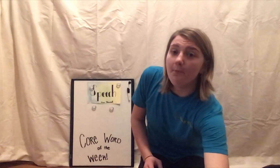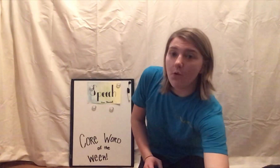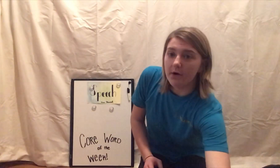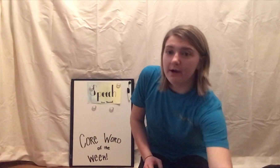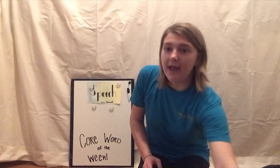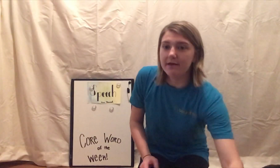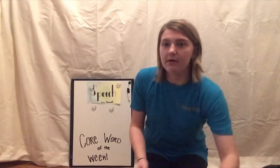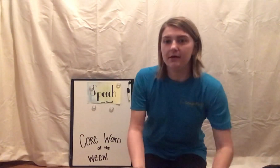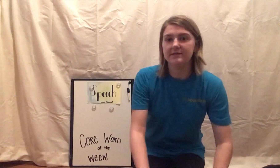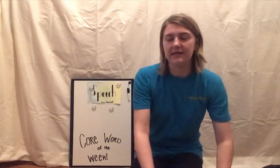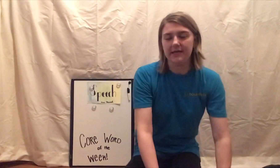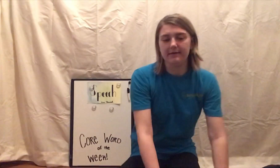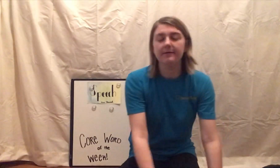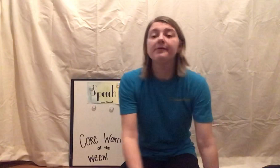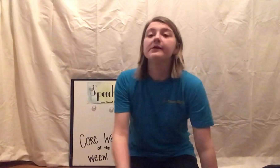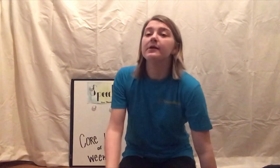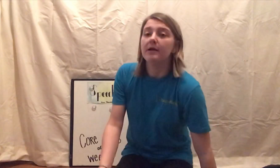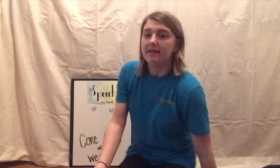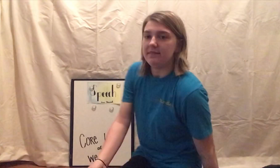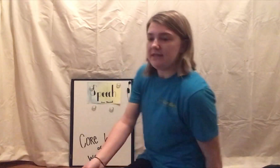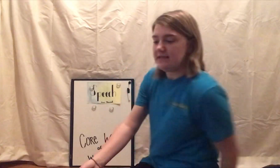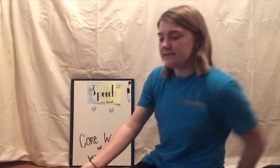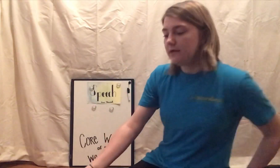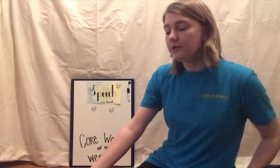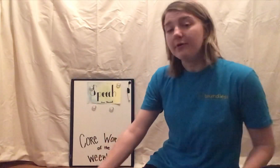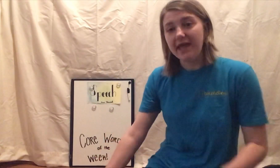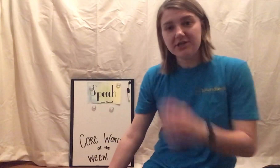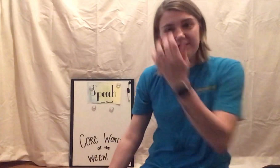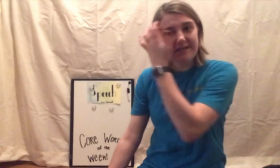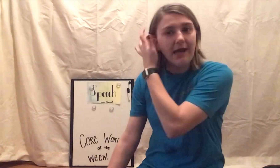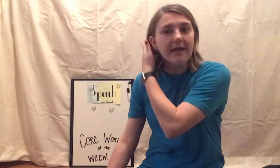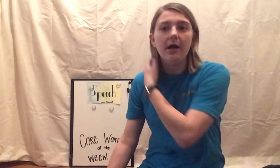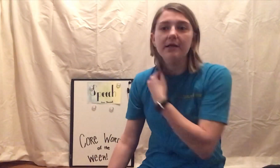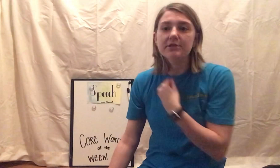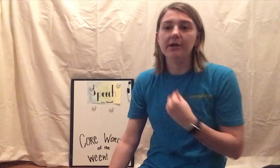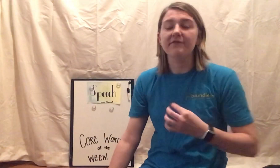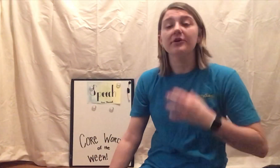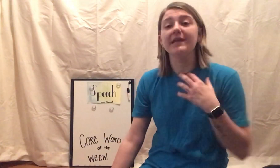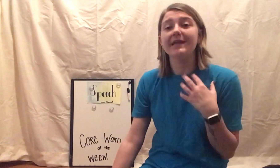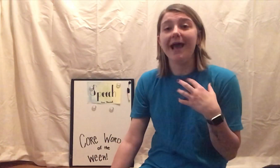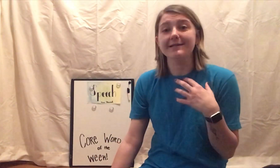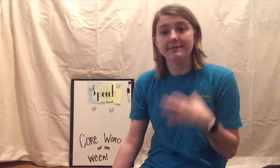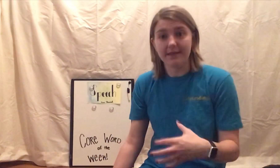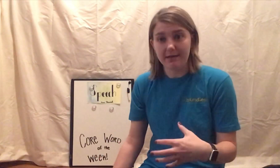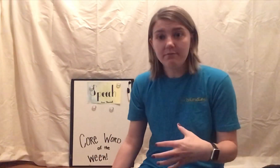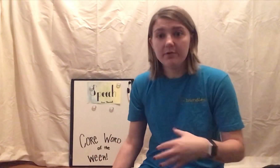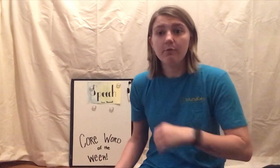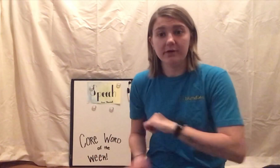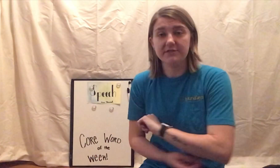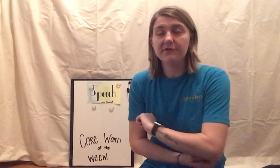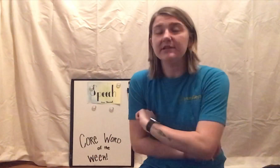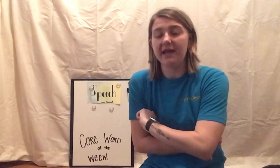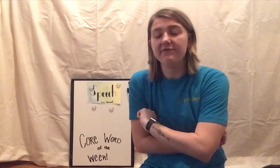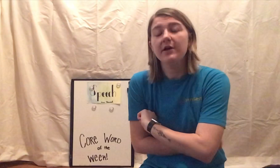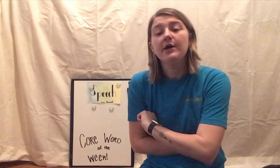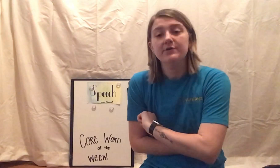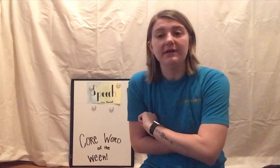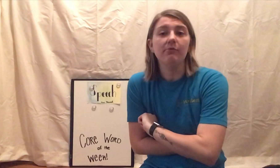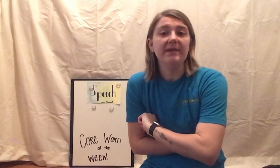more and all done. These locations and icons are if your kid has LAMP, Words for Life. So that will be either